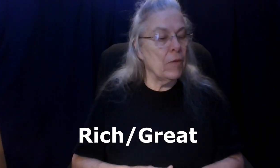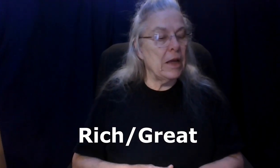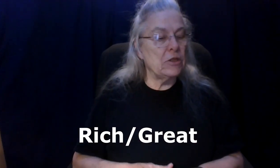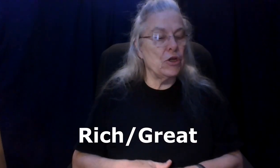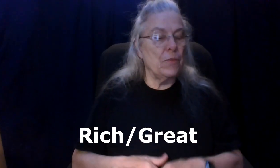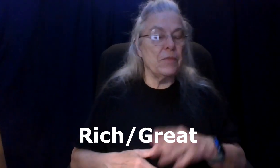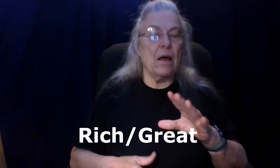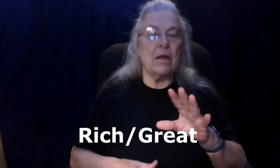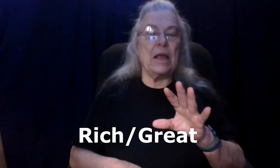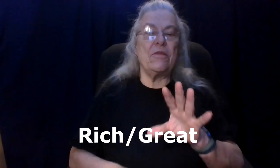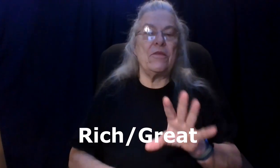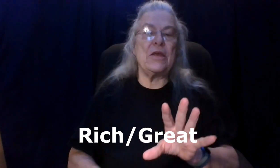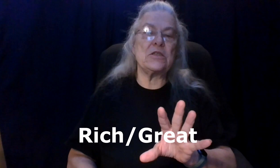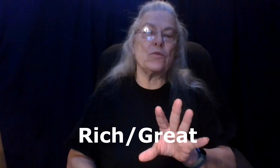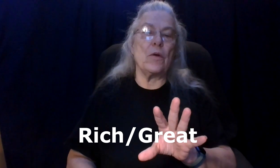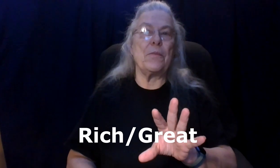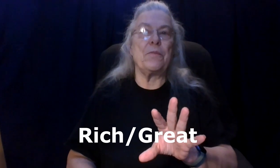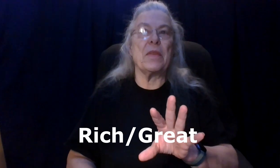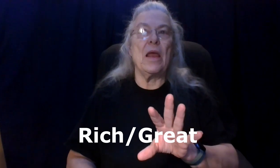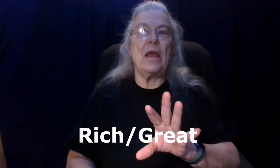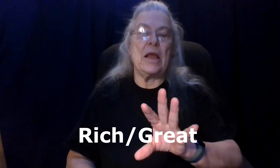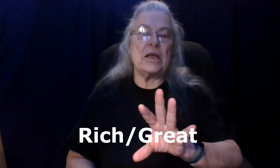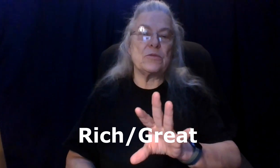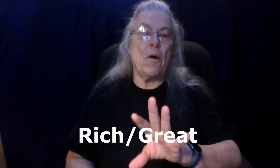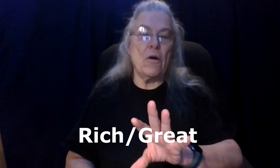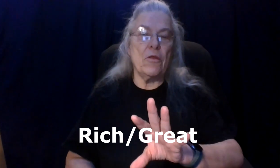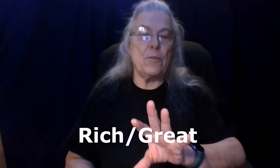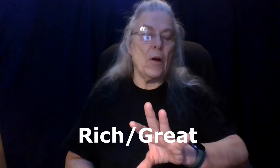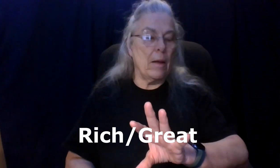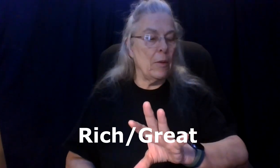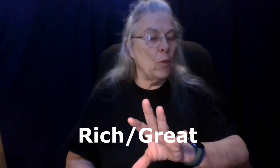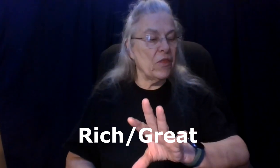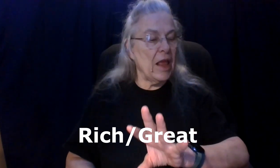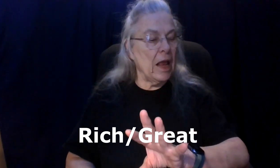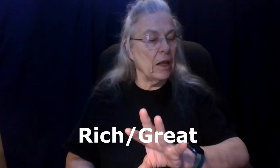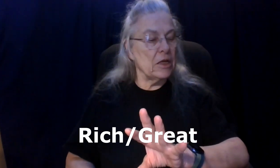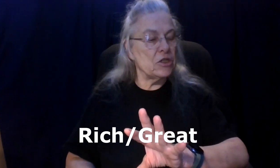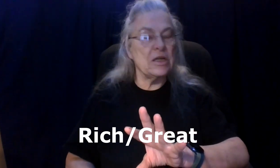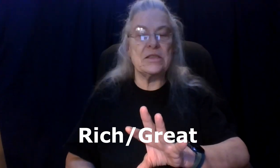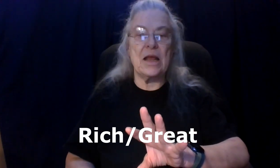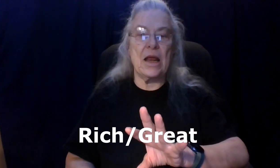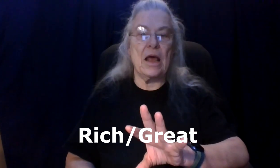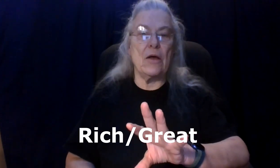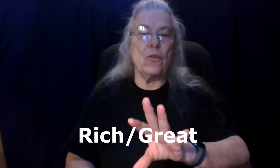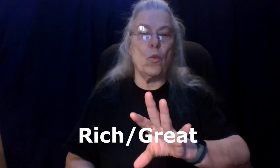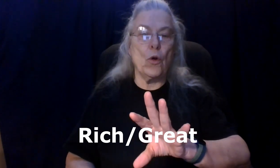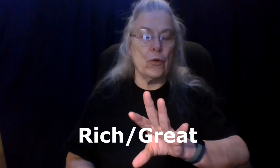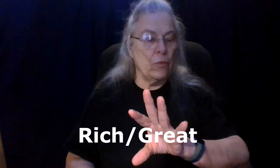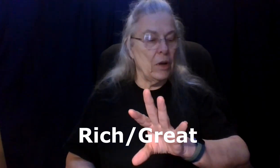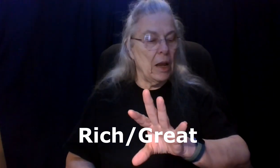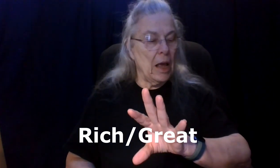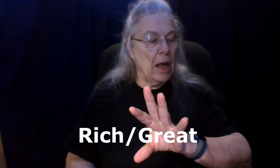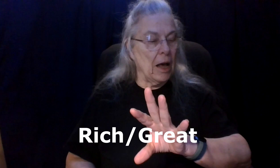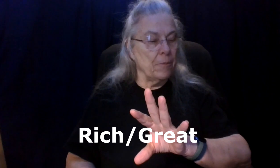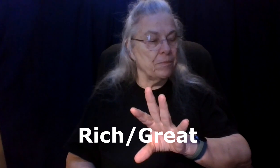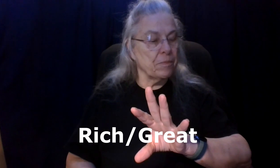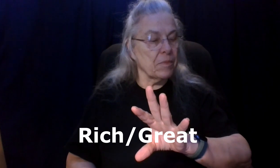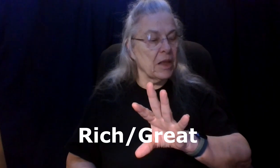Rich, now in this one, it's part of the problem with English is that the word um, can